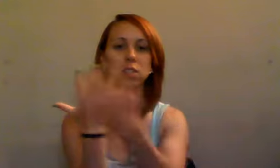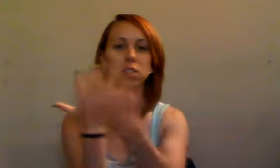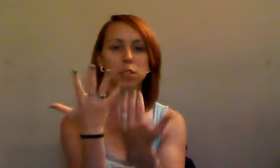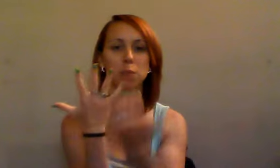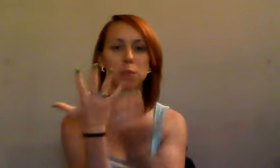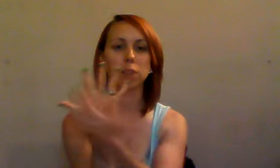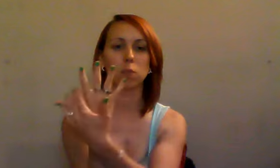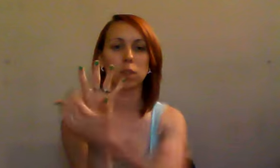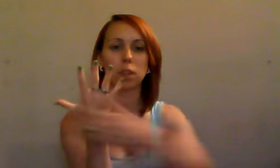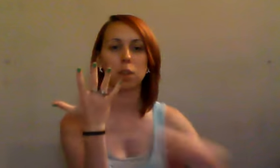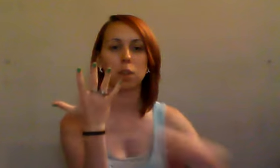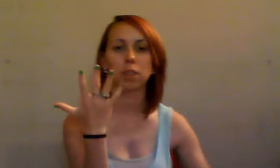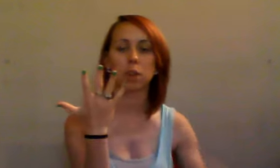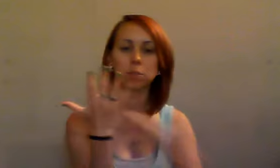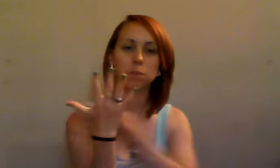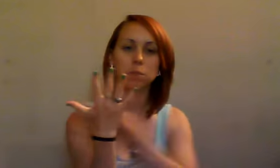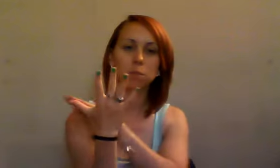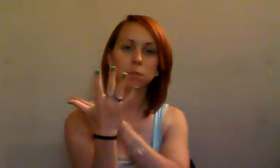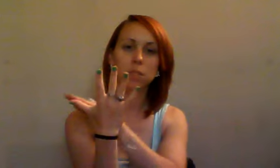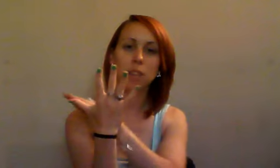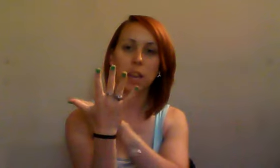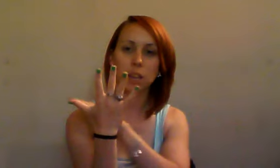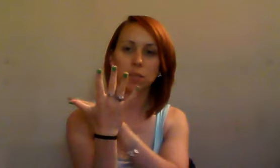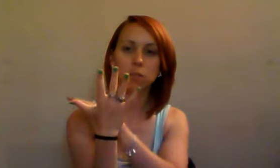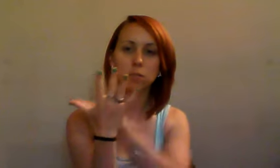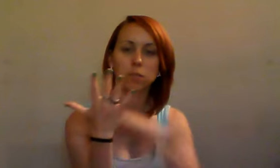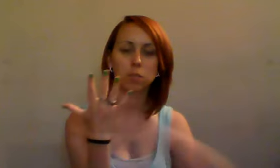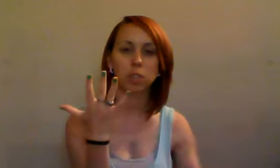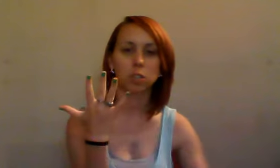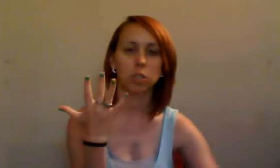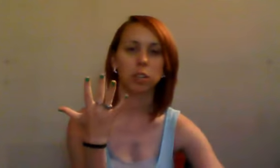fingers bouncing with the thumb staying stationary.